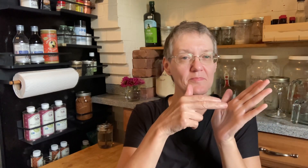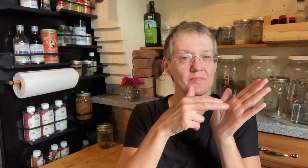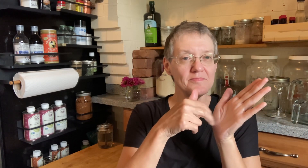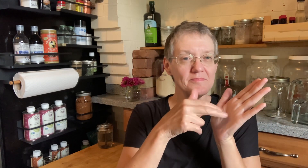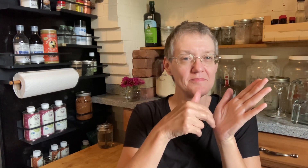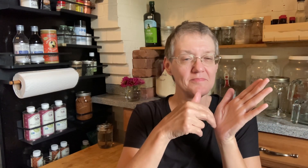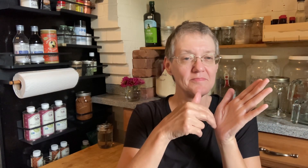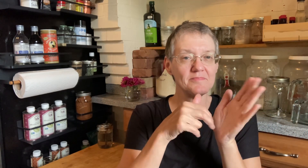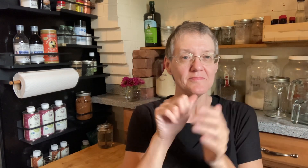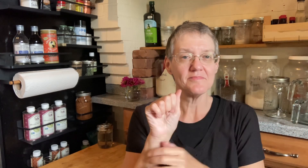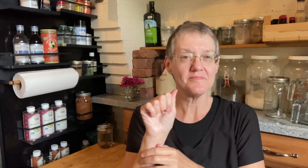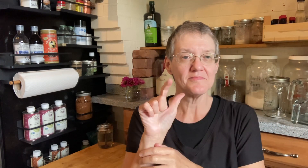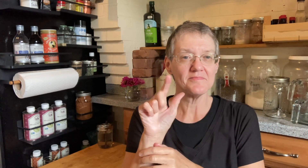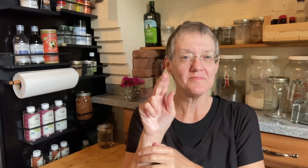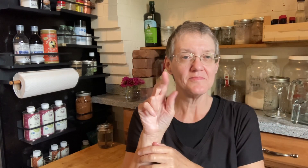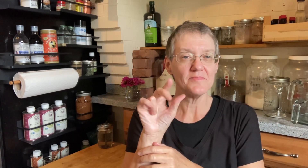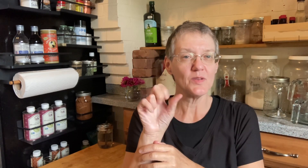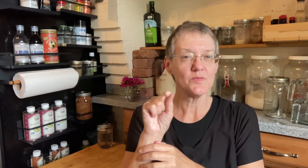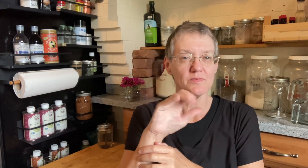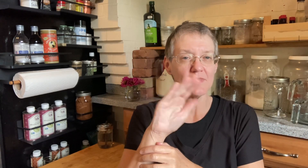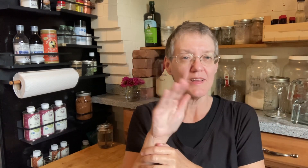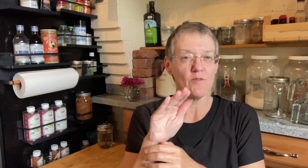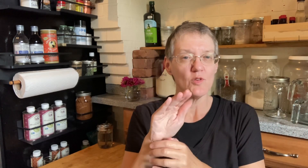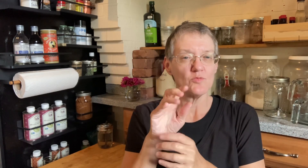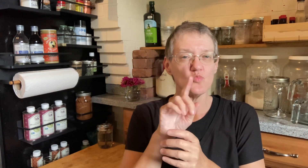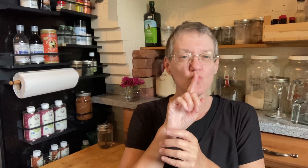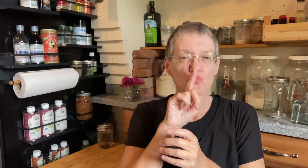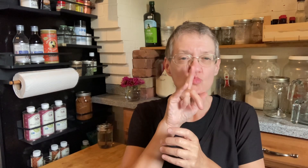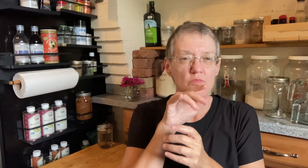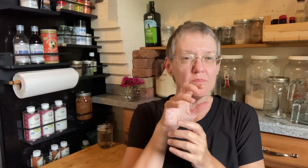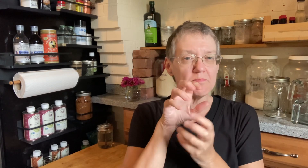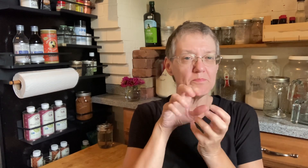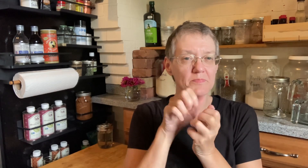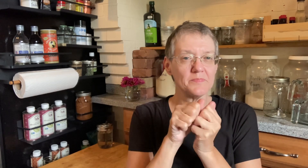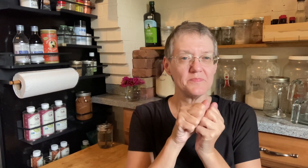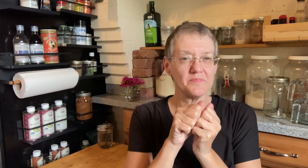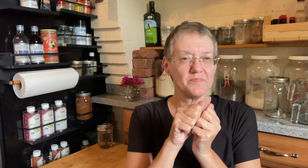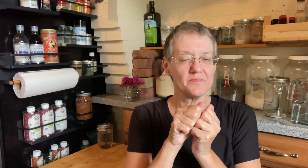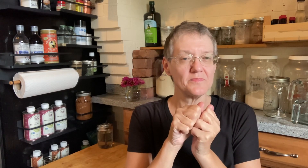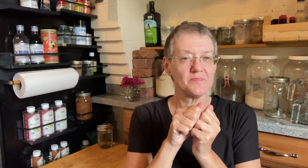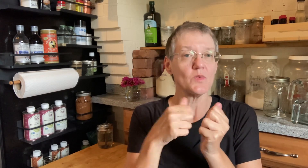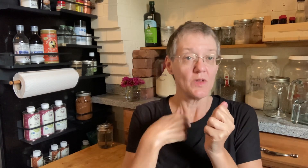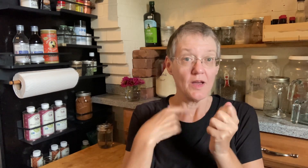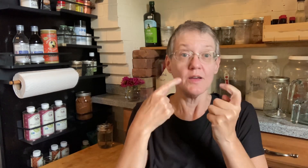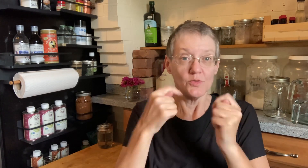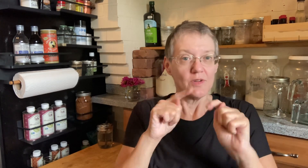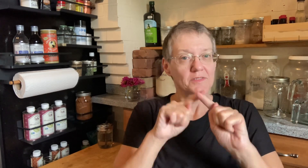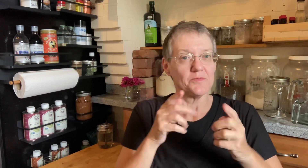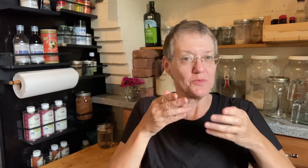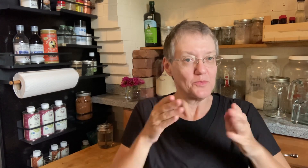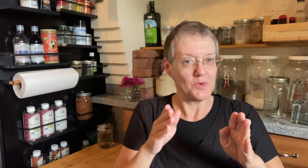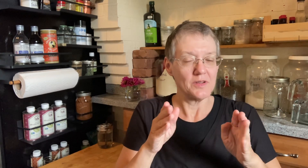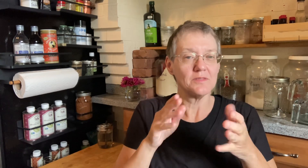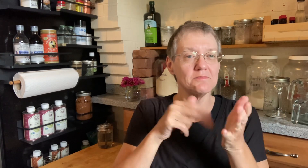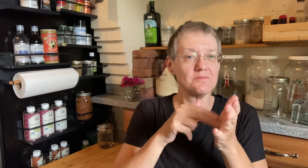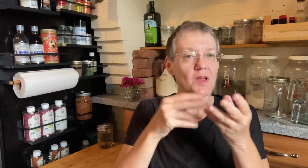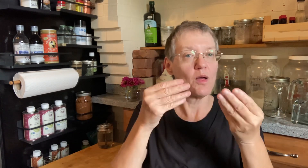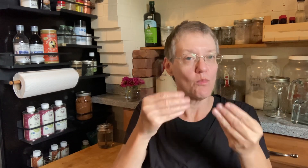The butter and the allulose never really creamed up together. So I tried it a different way.